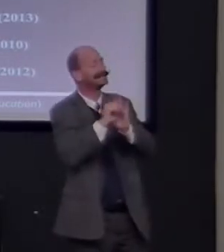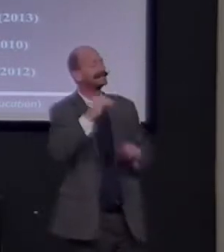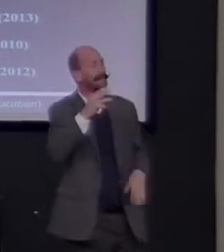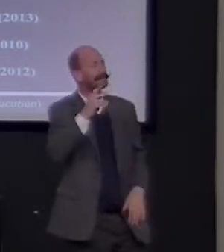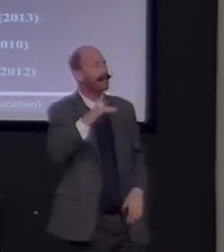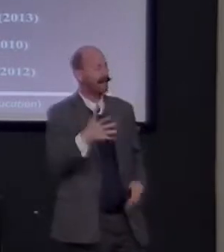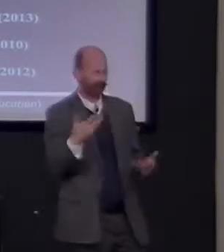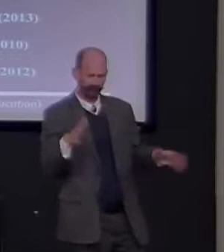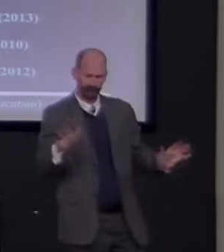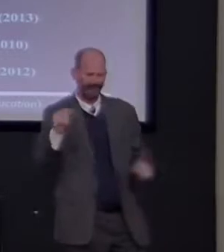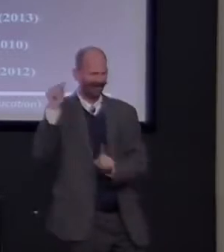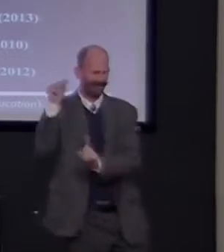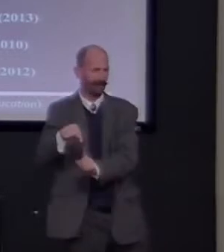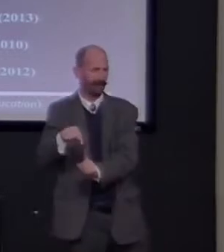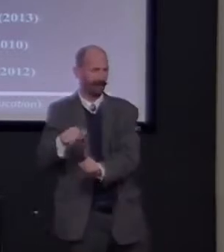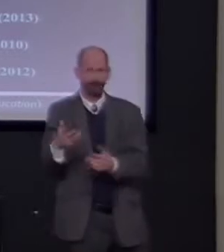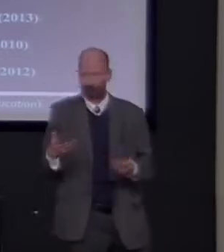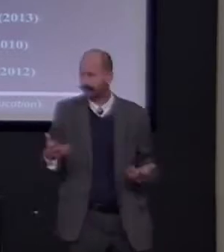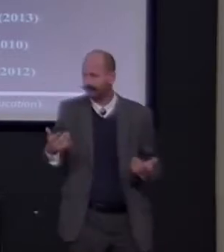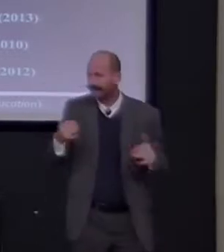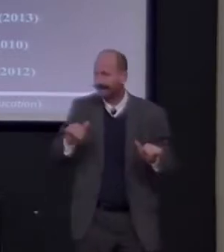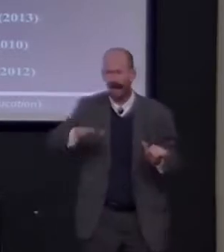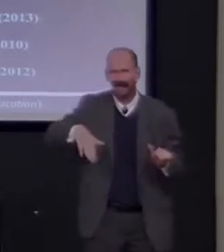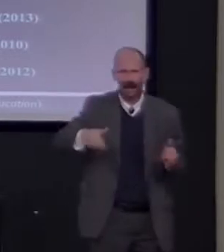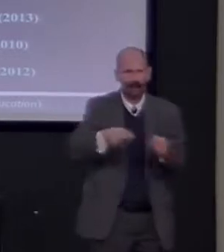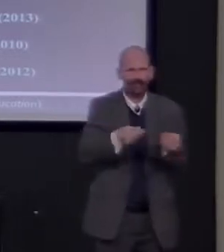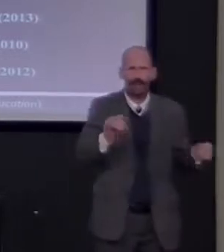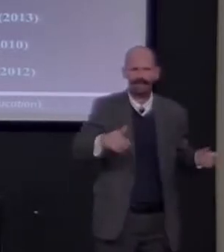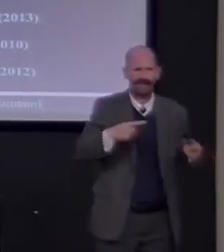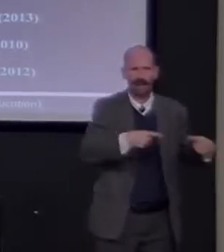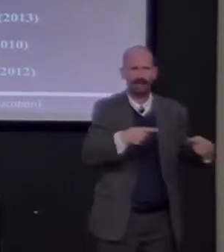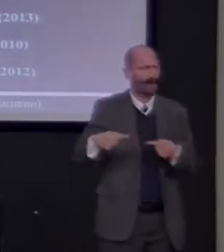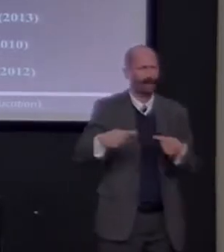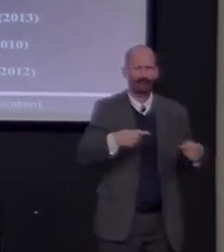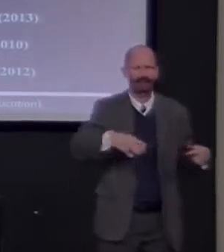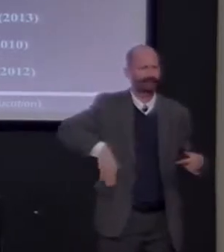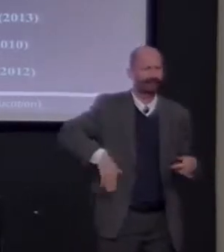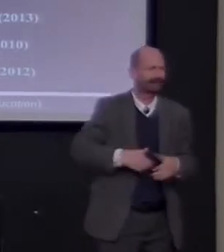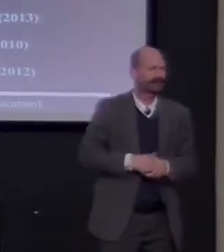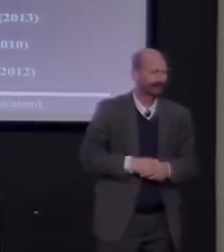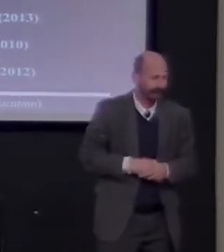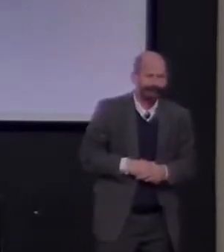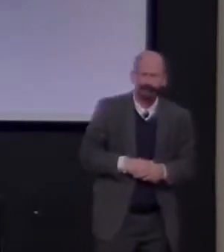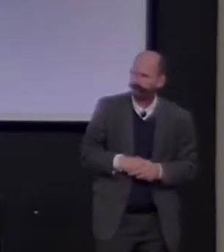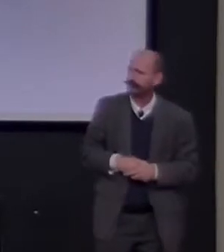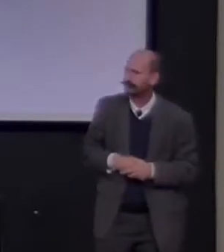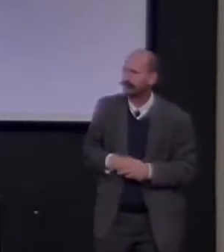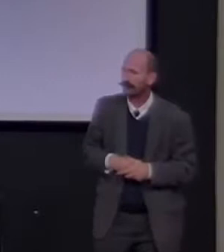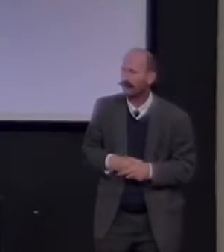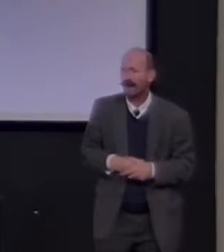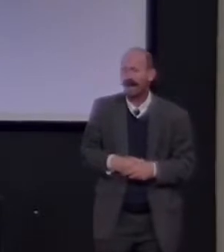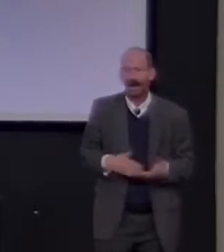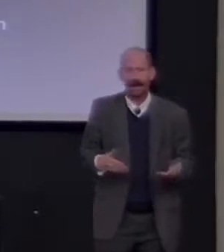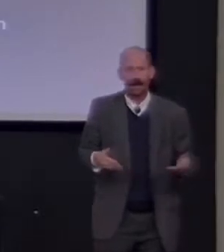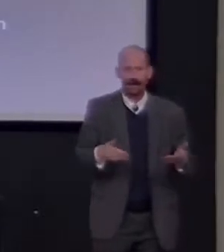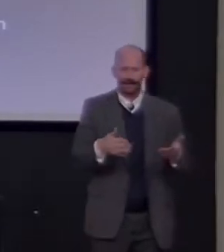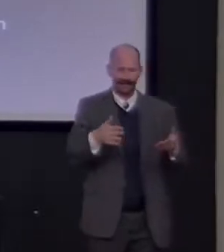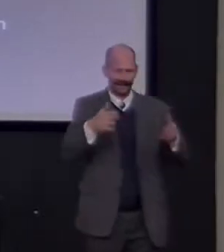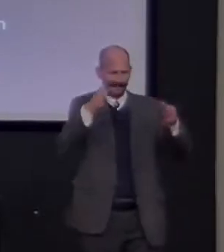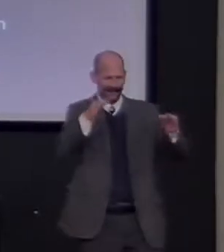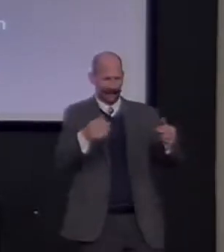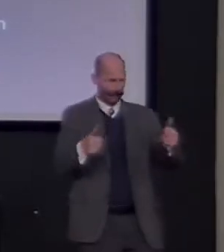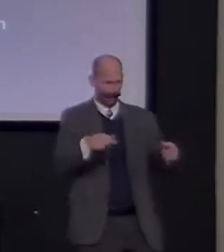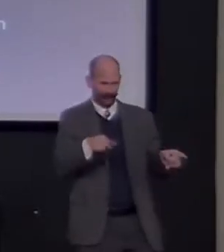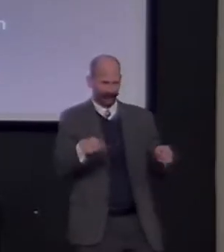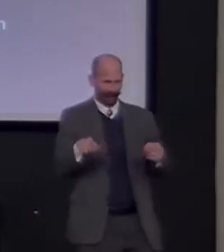this still remains to be resolved. We've tried to go one step towards the resolution